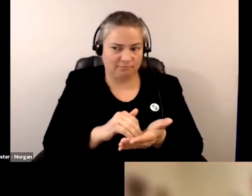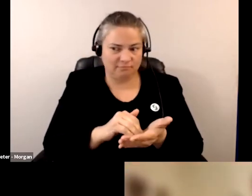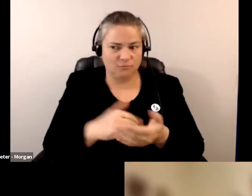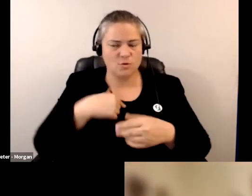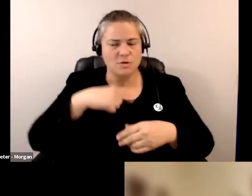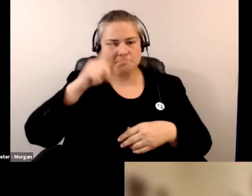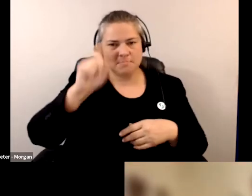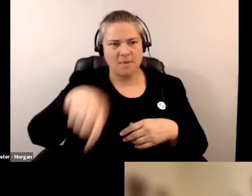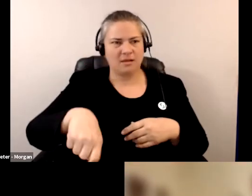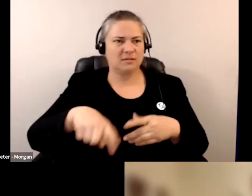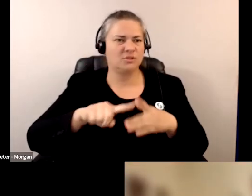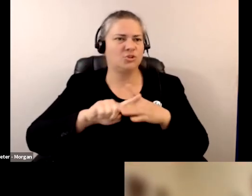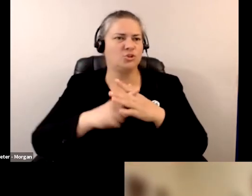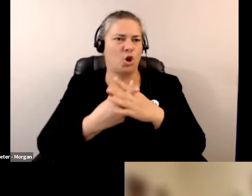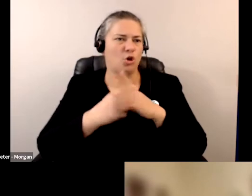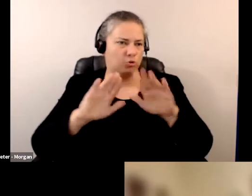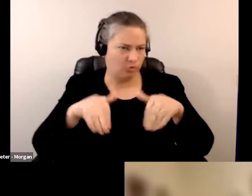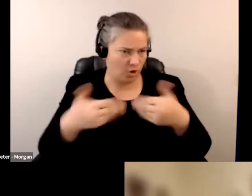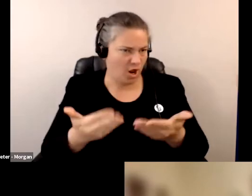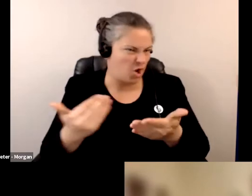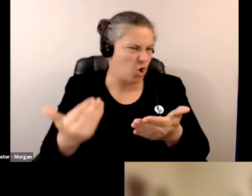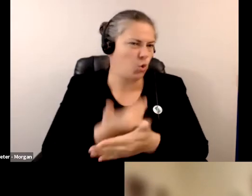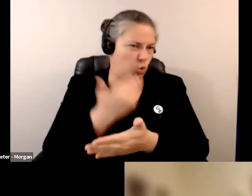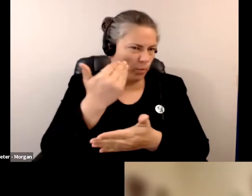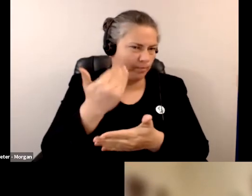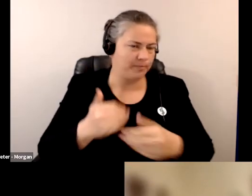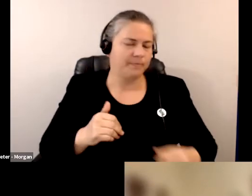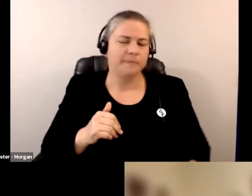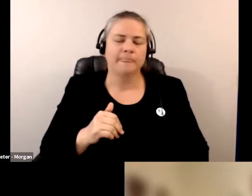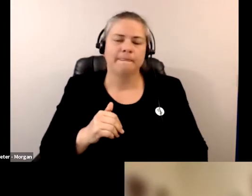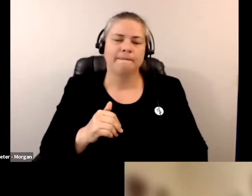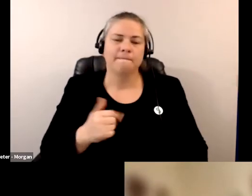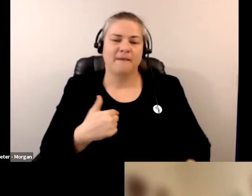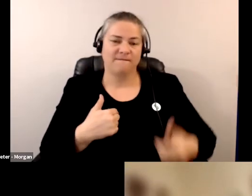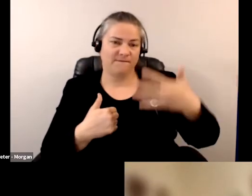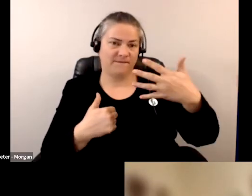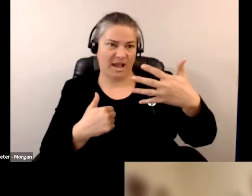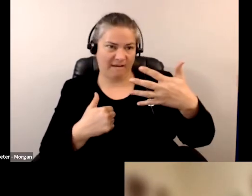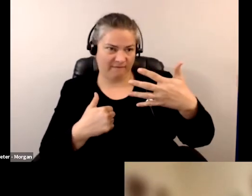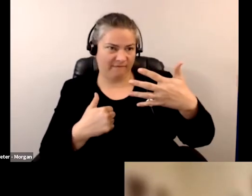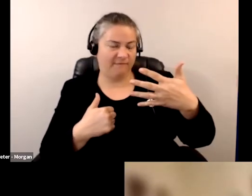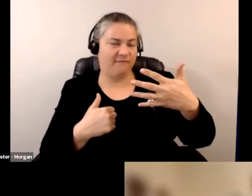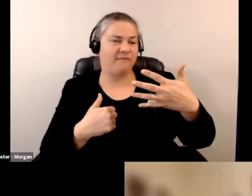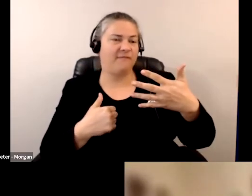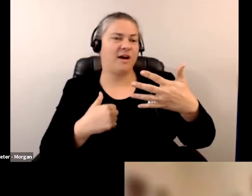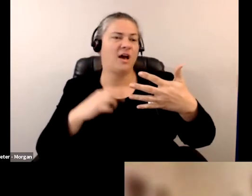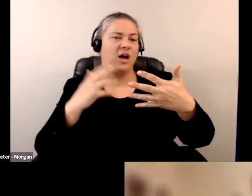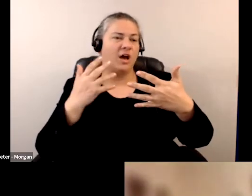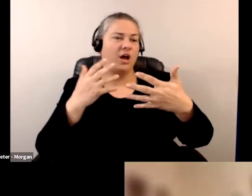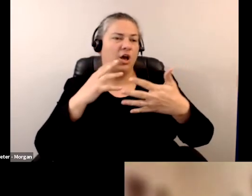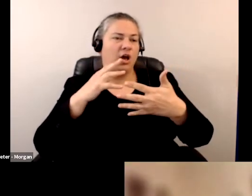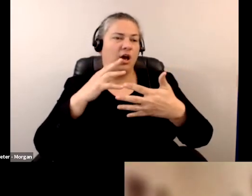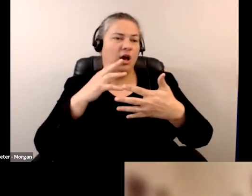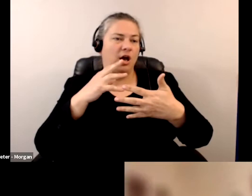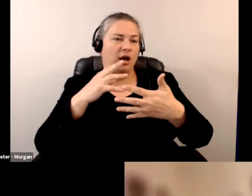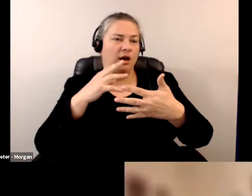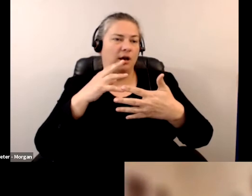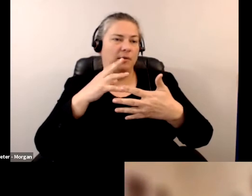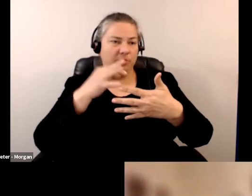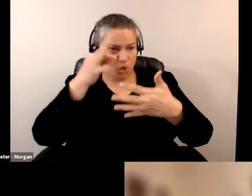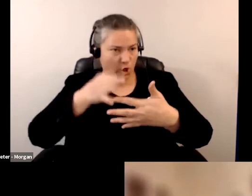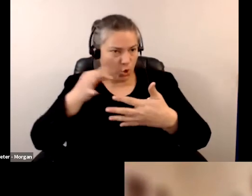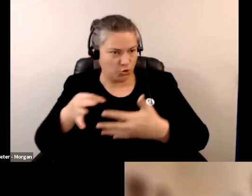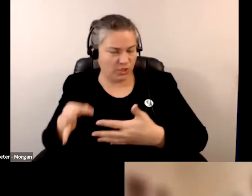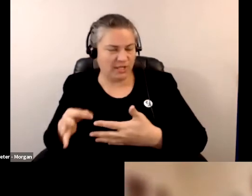to start anew. There are 5 conclusions and 15 recommendations, as you've heard. I